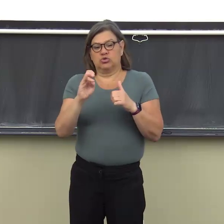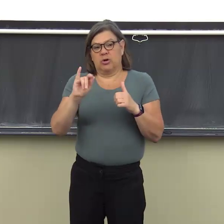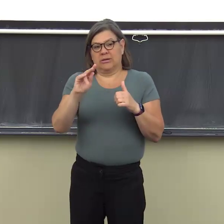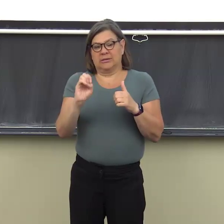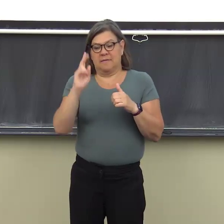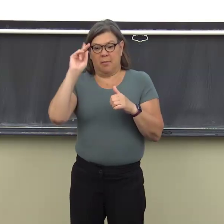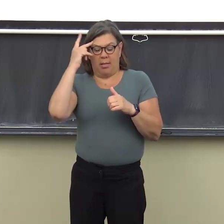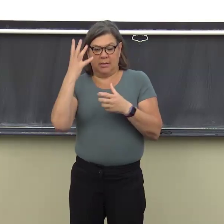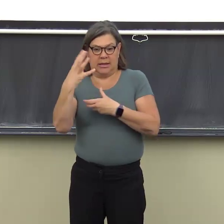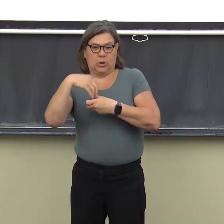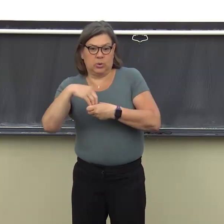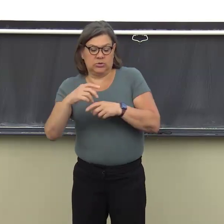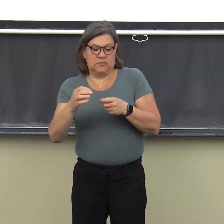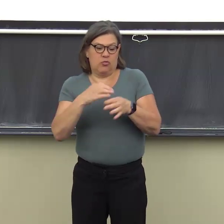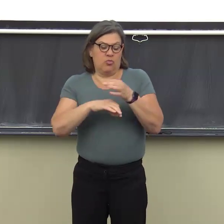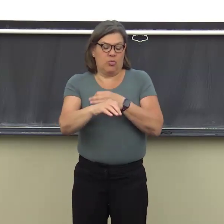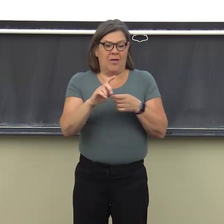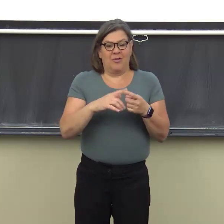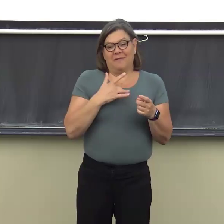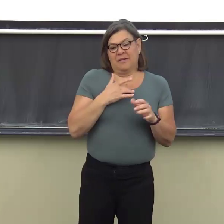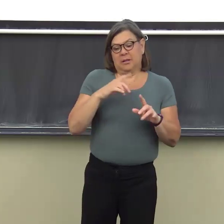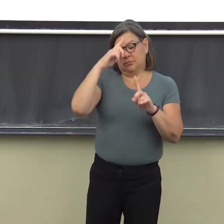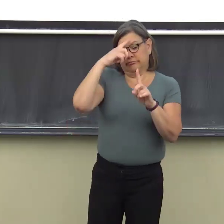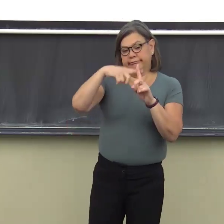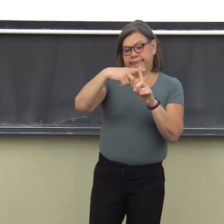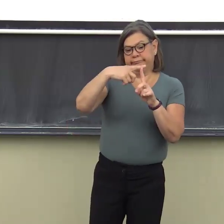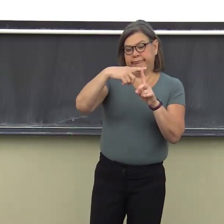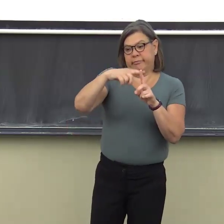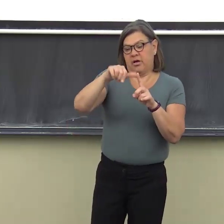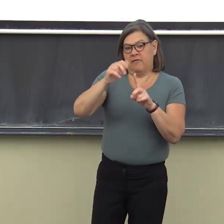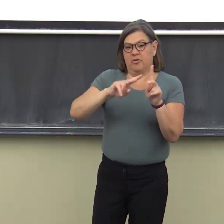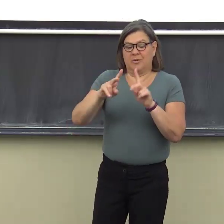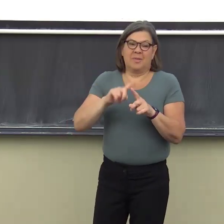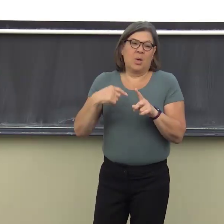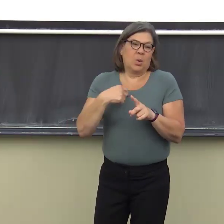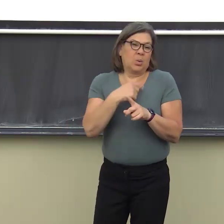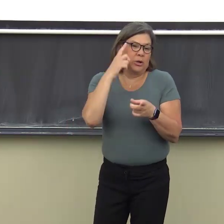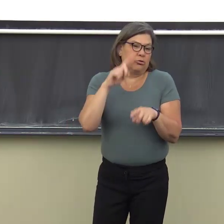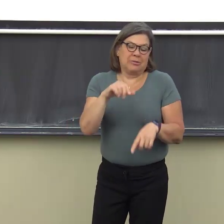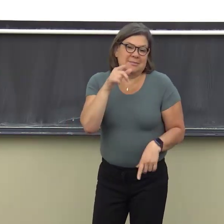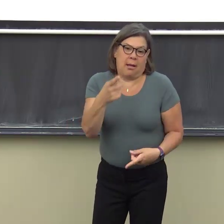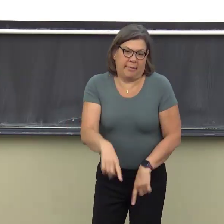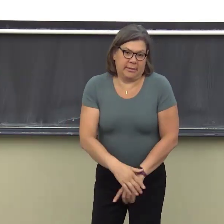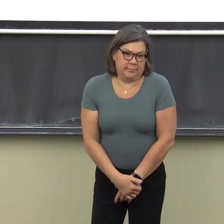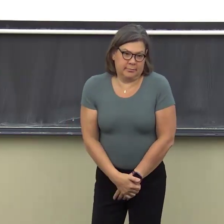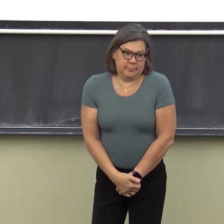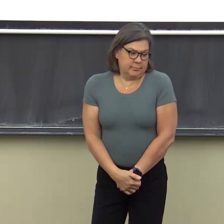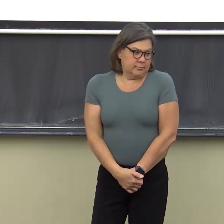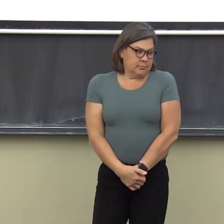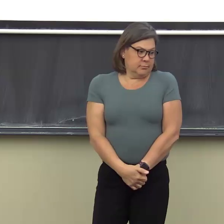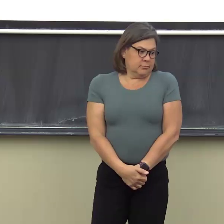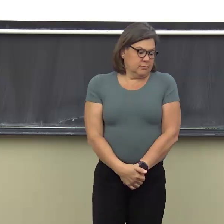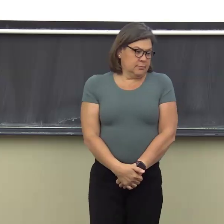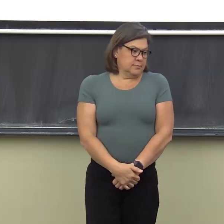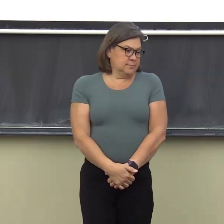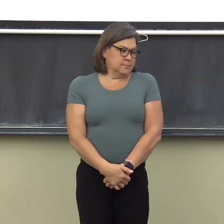inclusive rather than people feeling they're doing something good on behalf of someone else, which I think we can all agree is not really happening. Yeah,